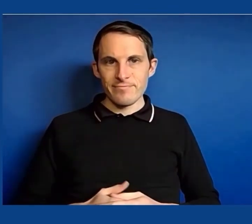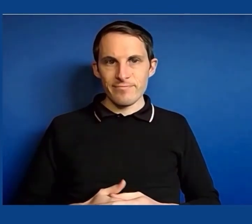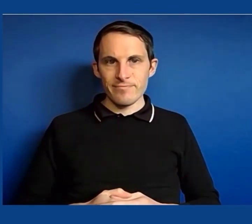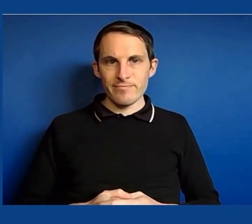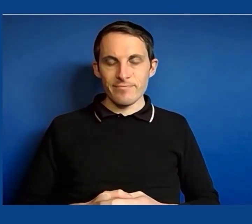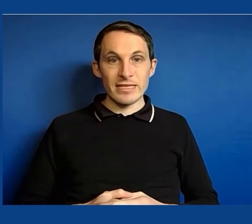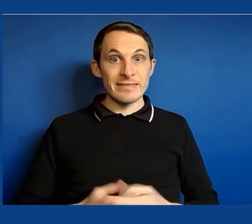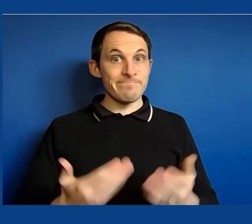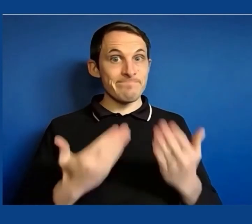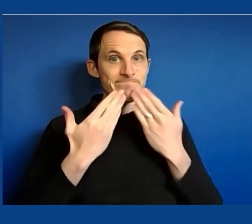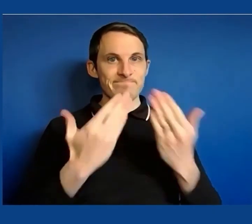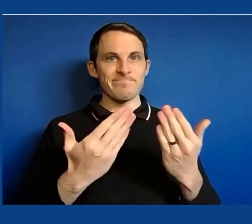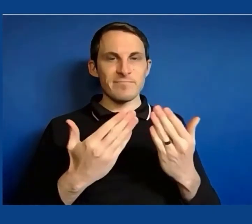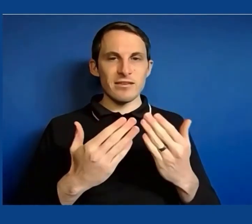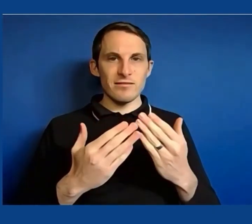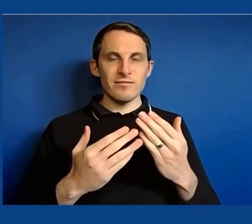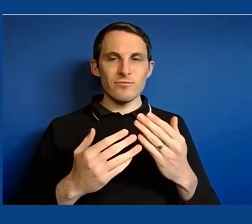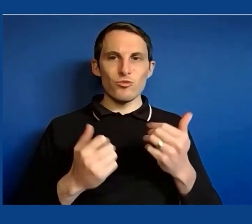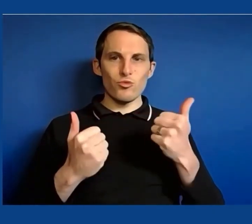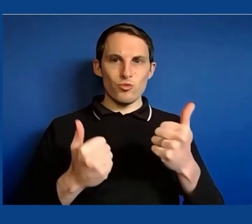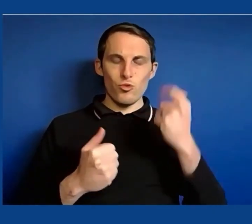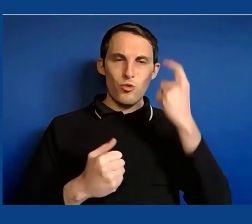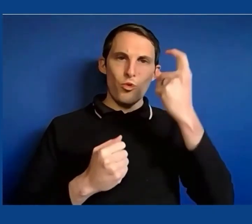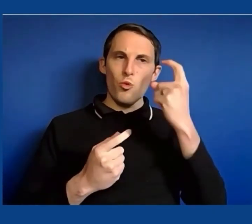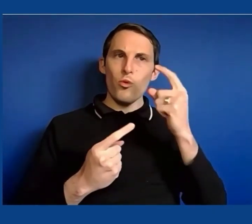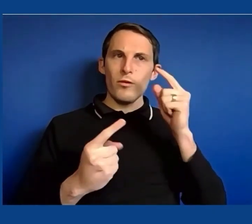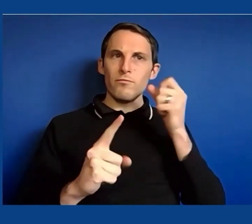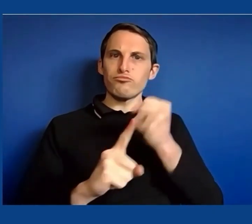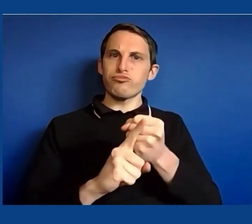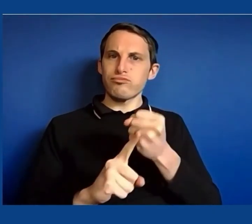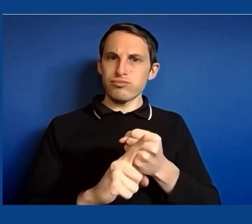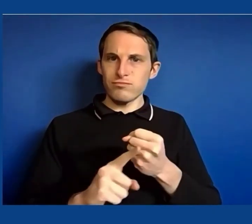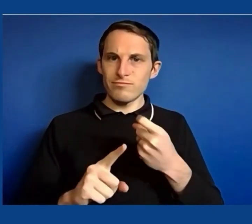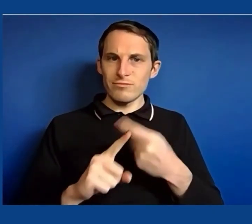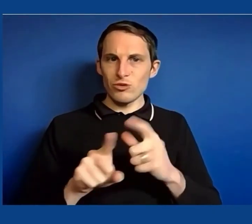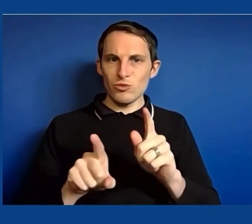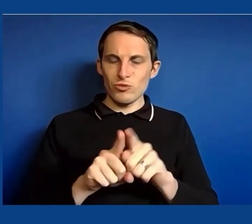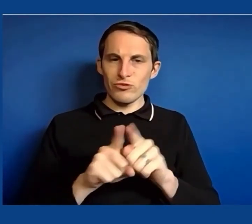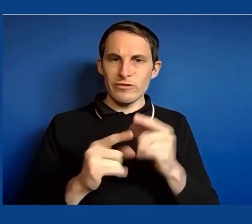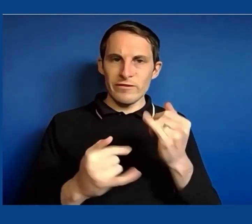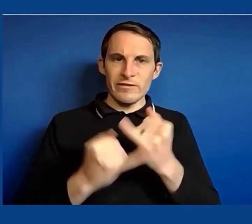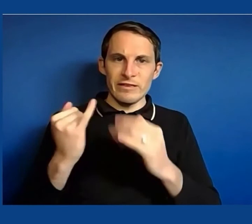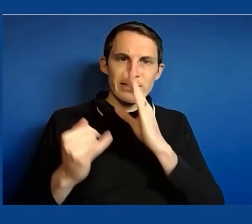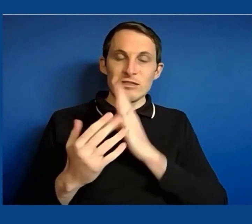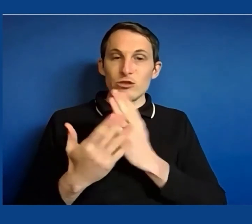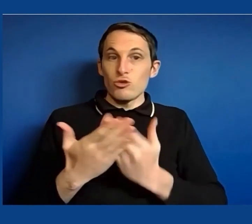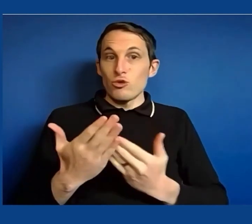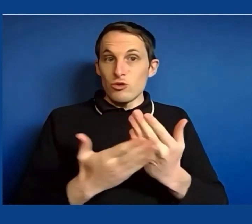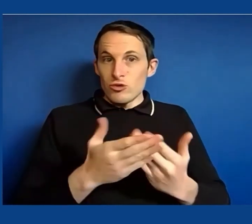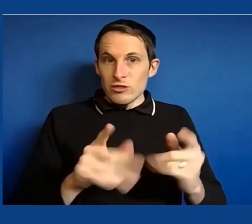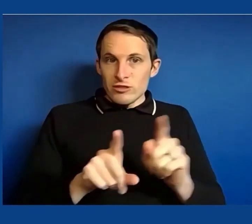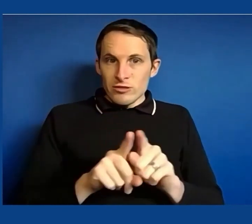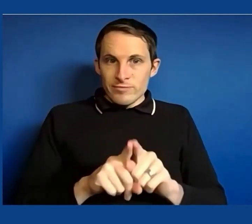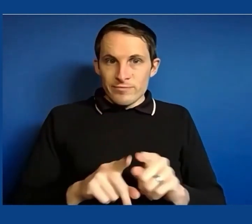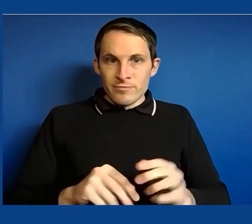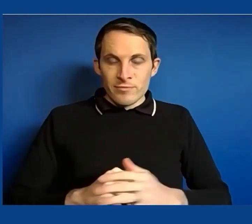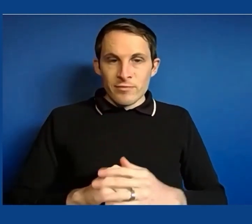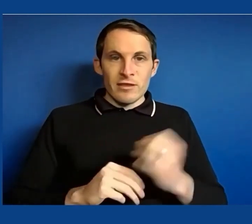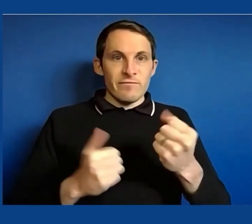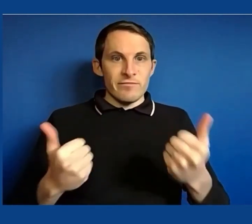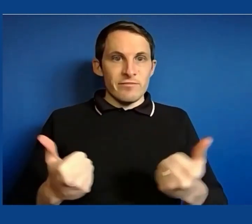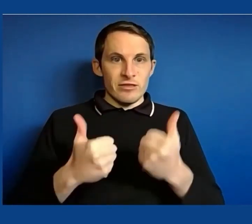Thanks, Eddie. Really thought-provoking stuff and some sobering stories you've mentioned there. There's so many